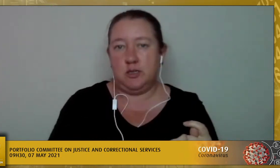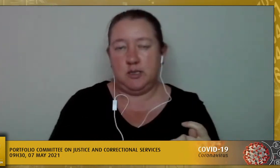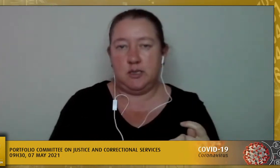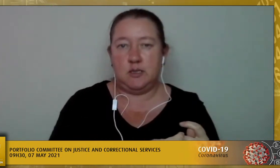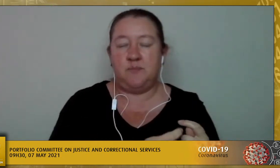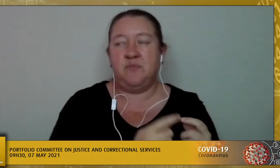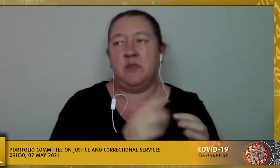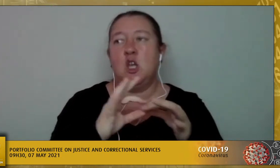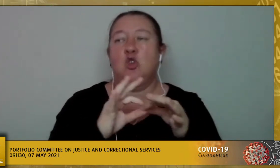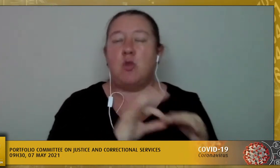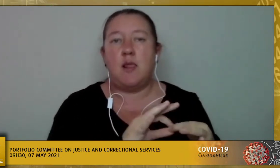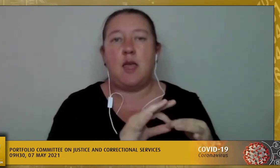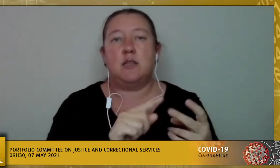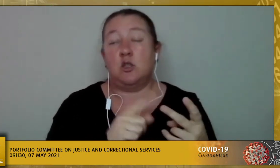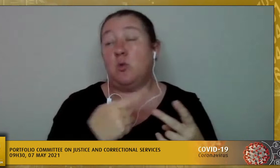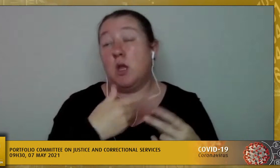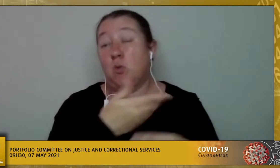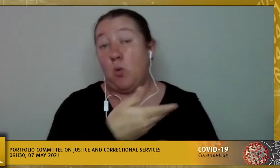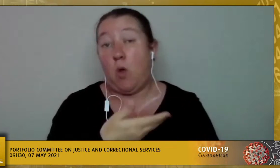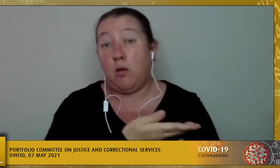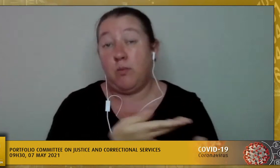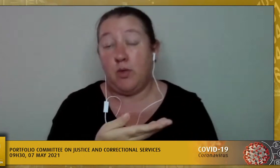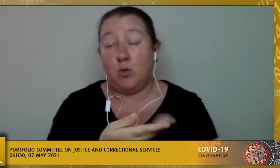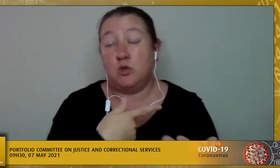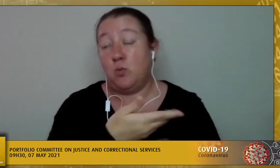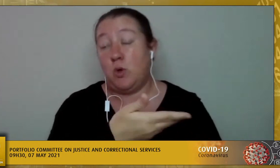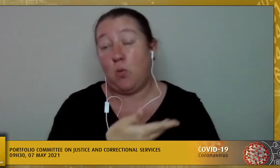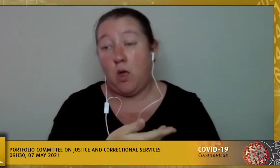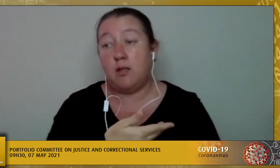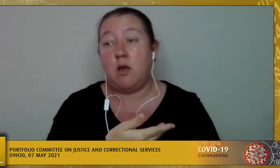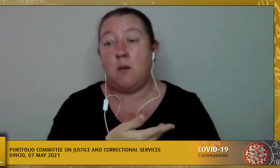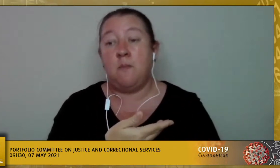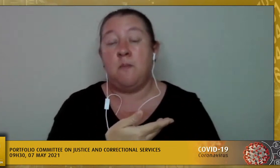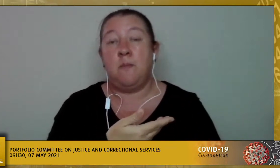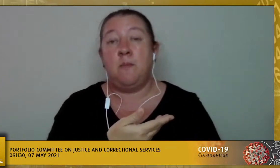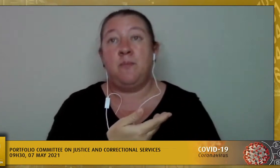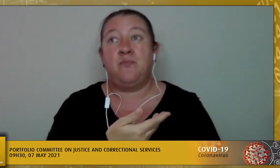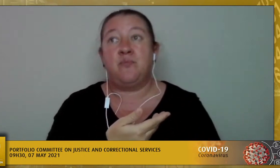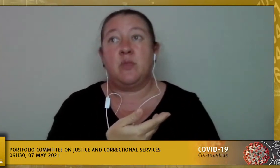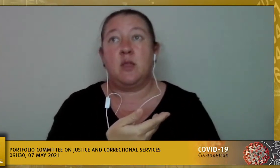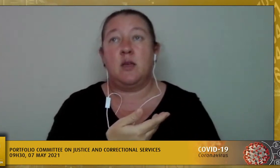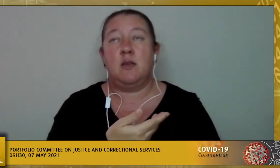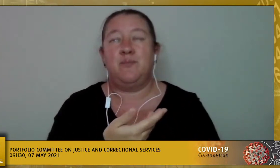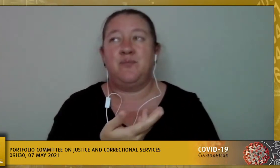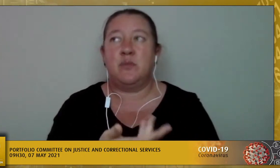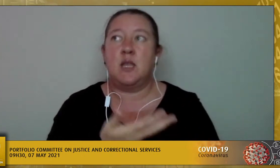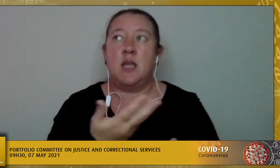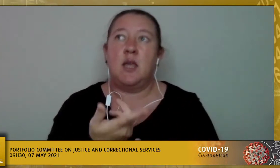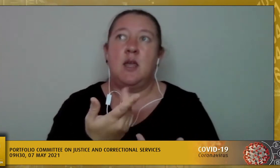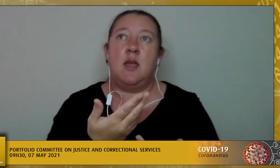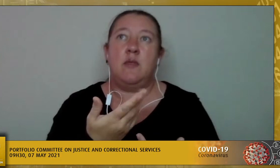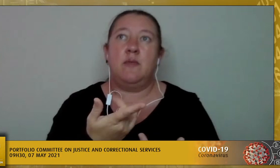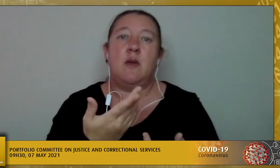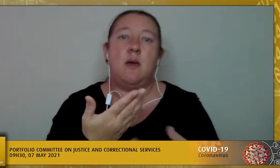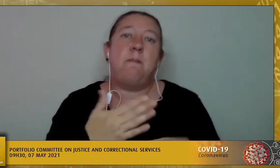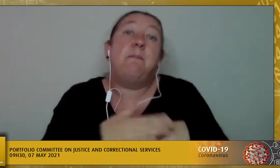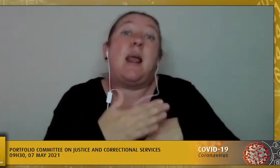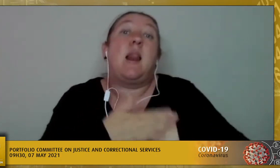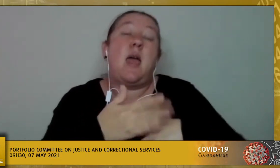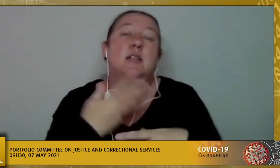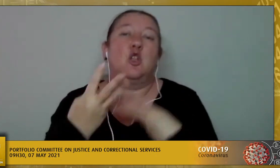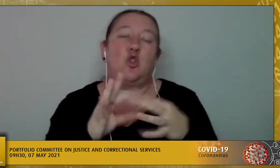relating to and we welcome those we welcome the the the belated cooperation